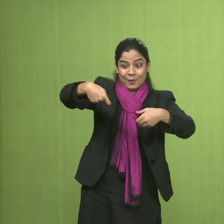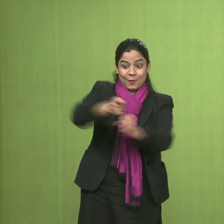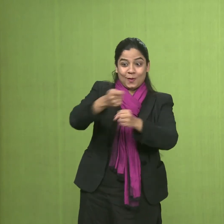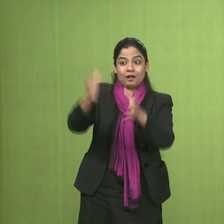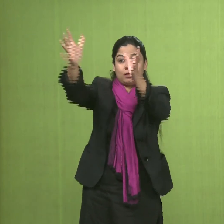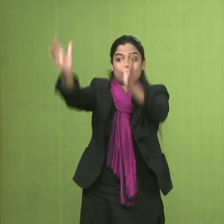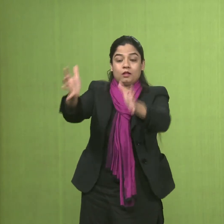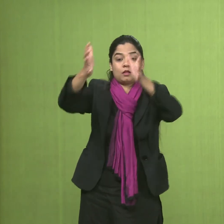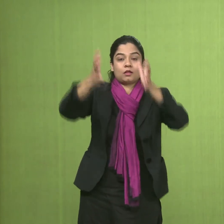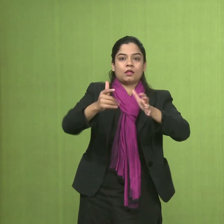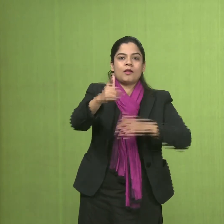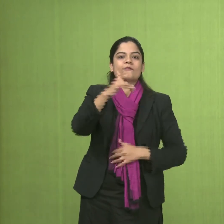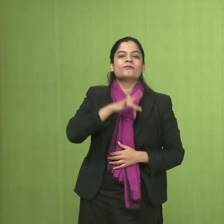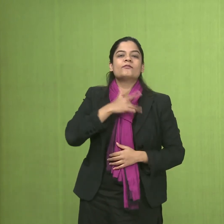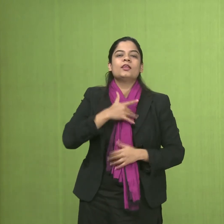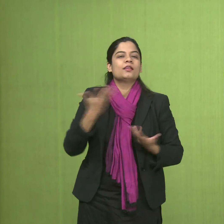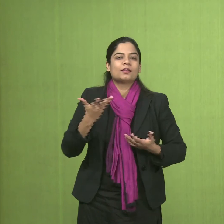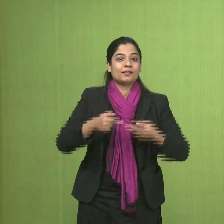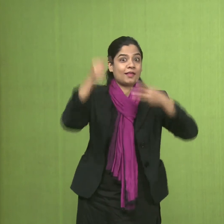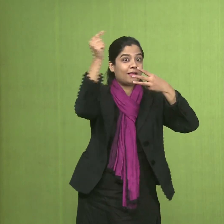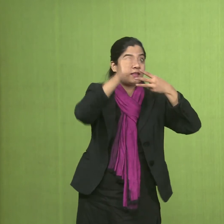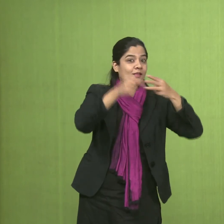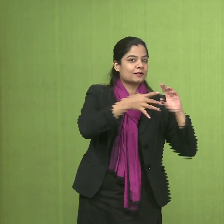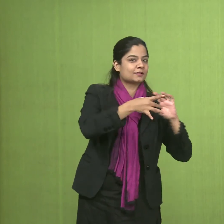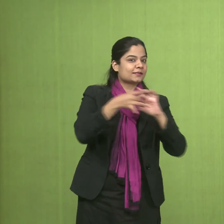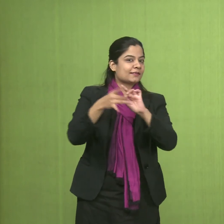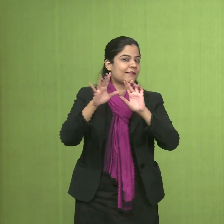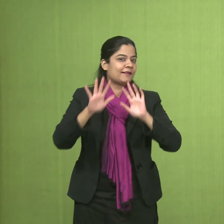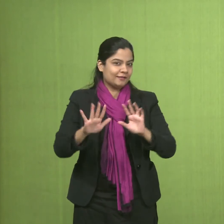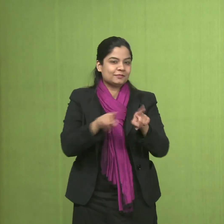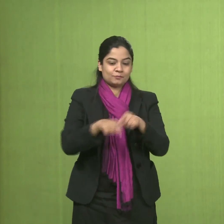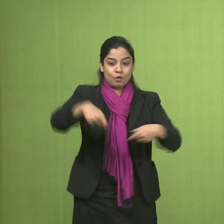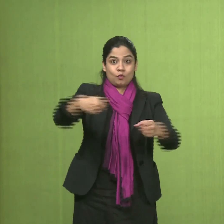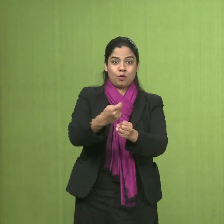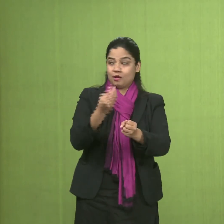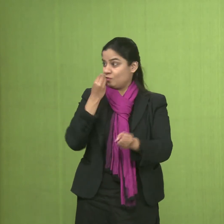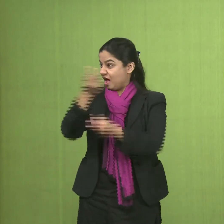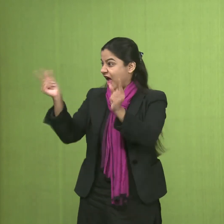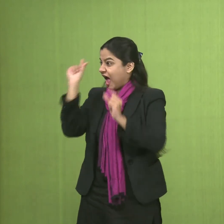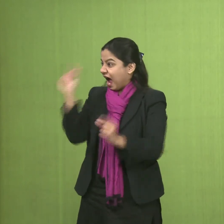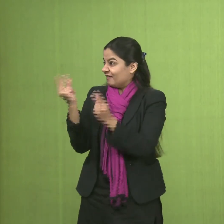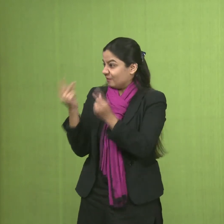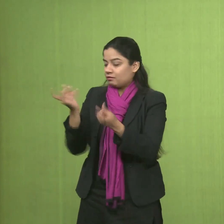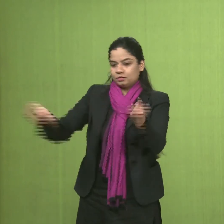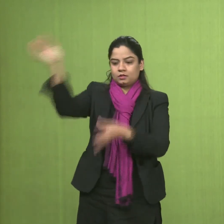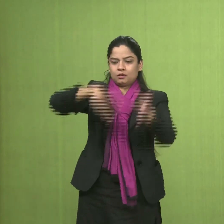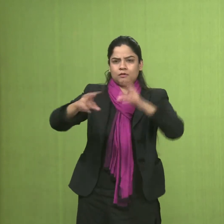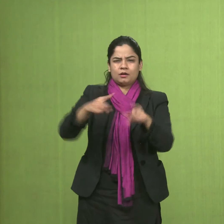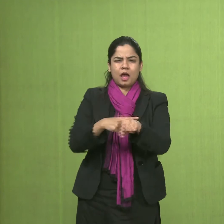saves a lot of time of cooking the food. All the three are getting connected here. Pressure cooker, if someone wants to